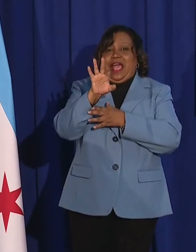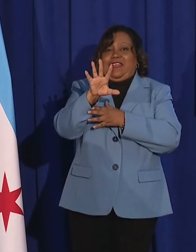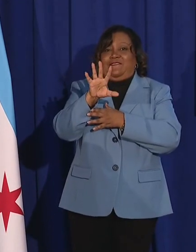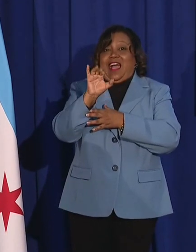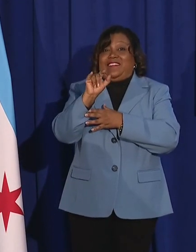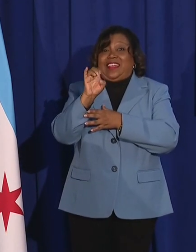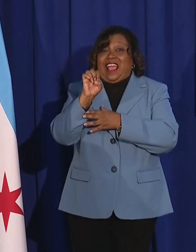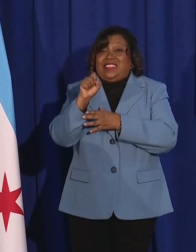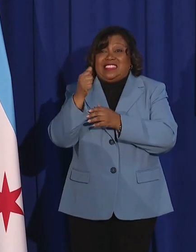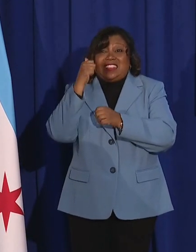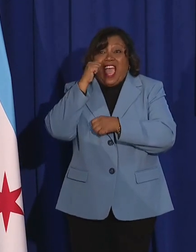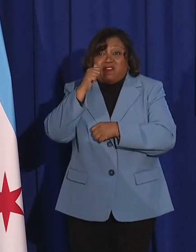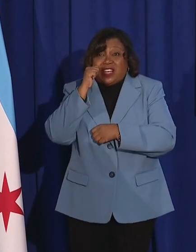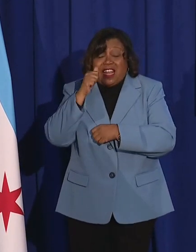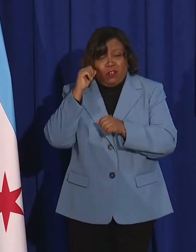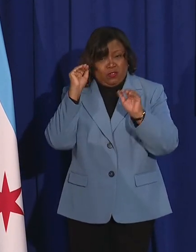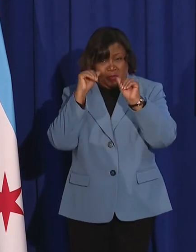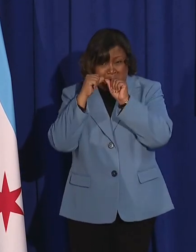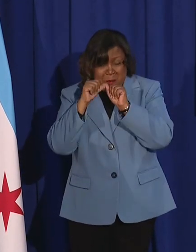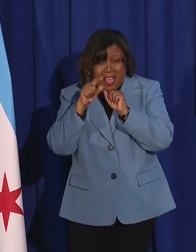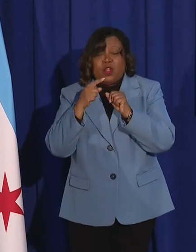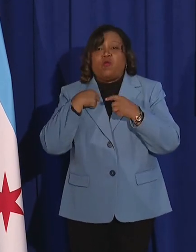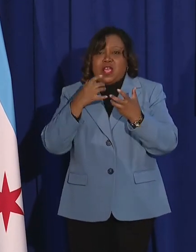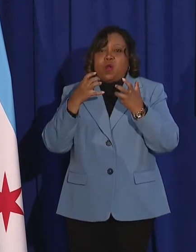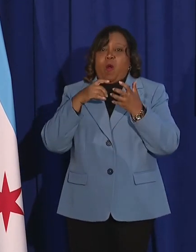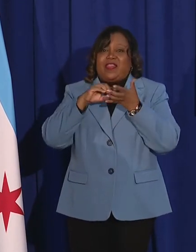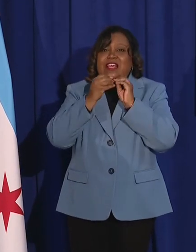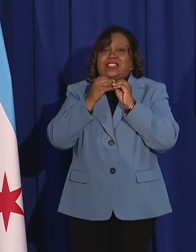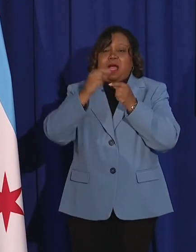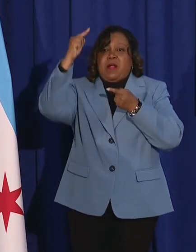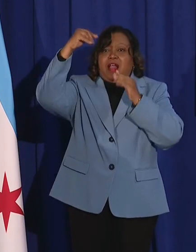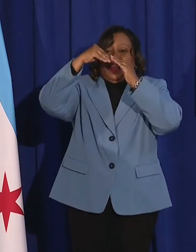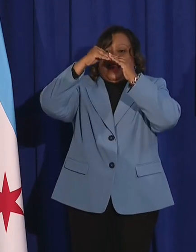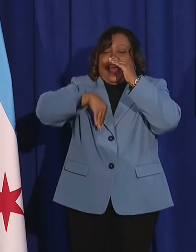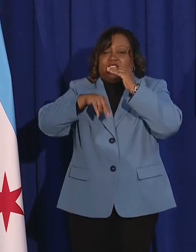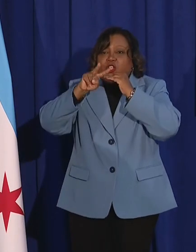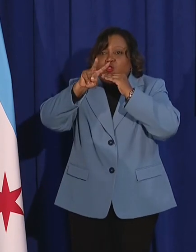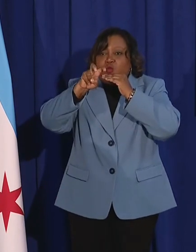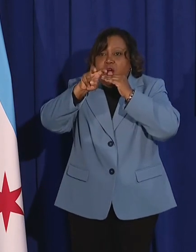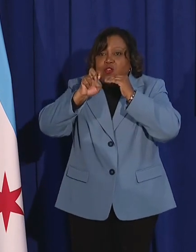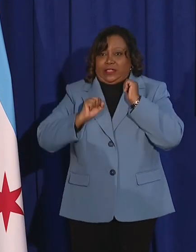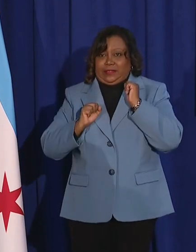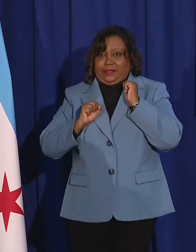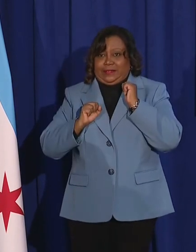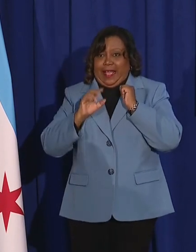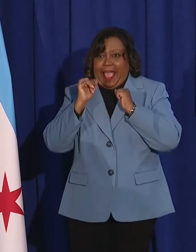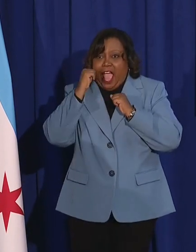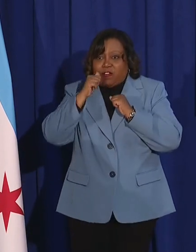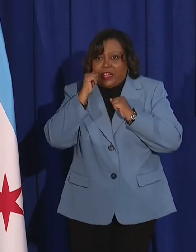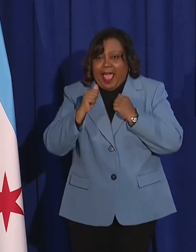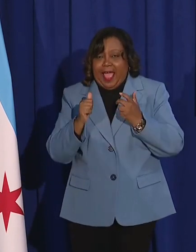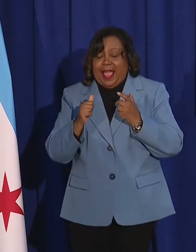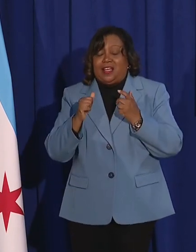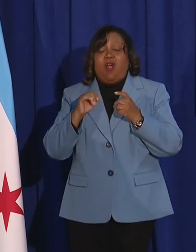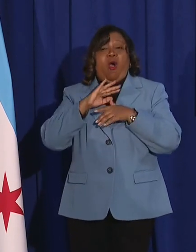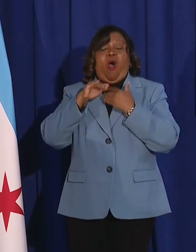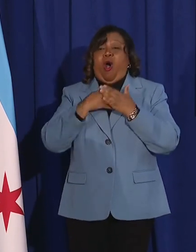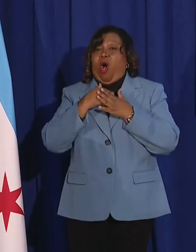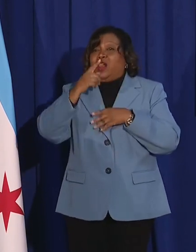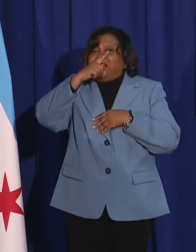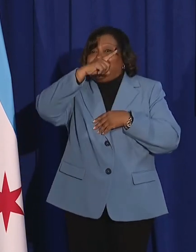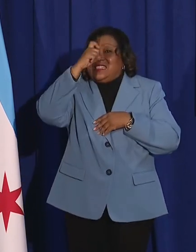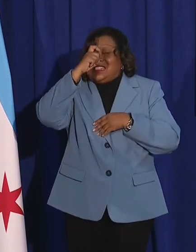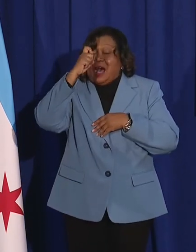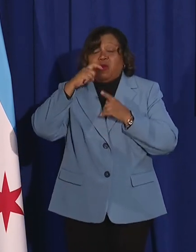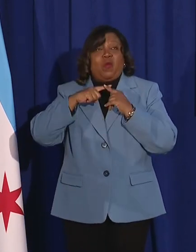1,395 cases. To remind you, we want this number less than 200 cases per day. All